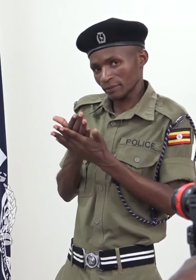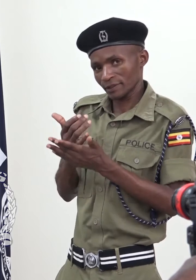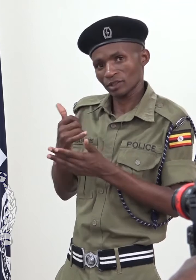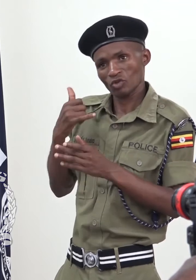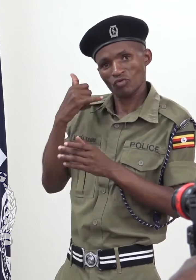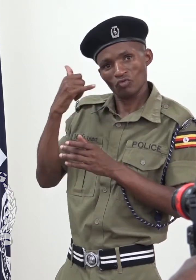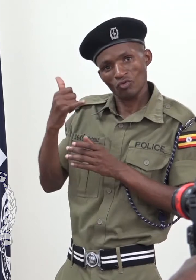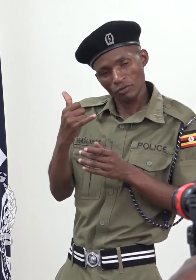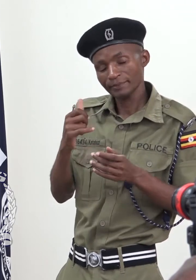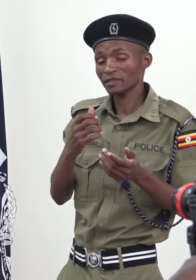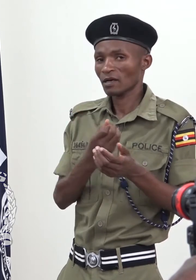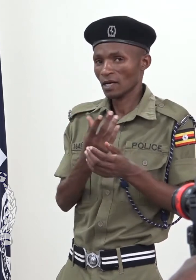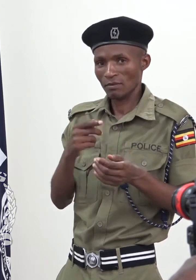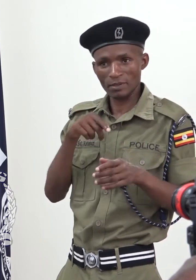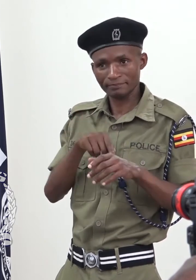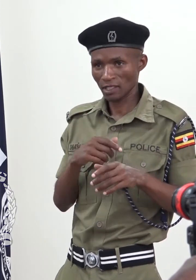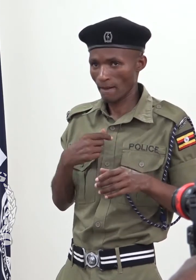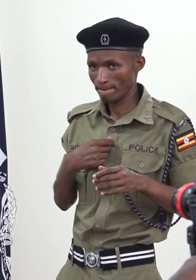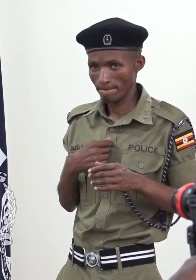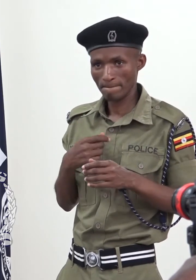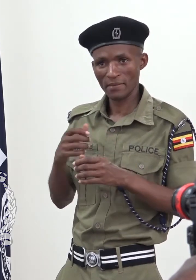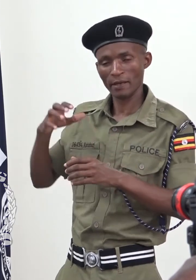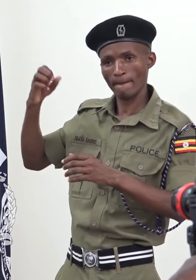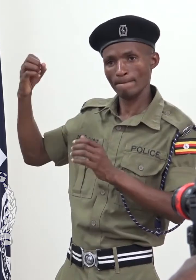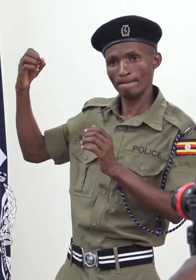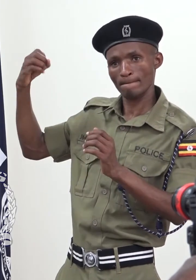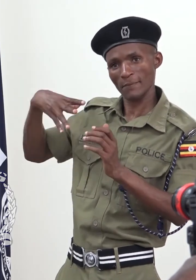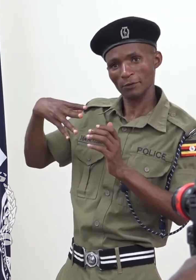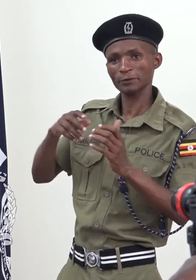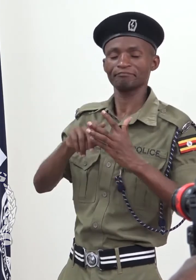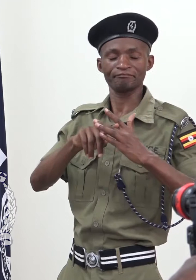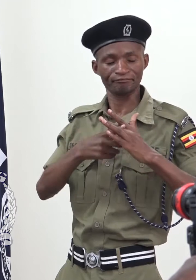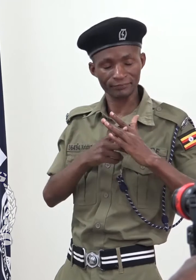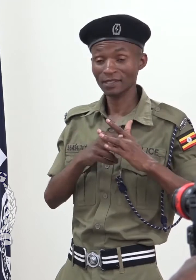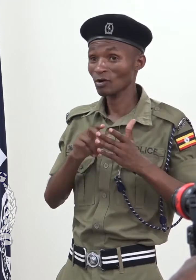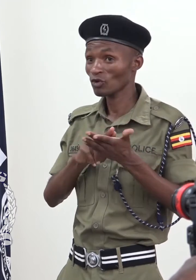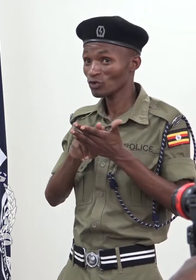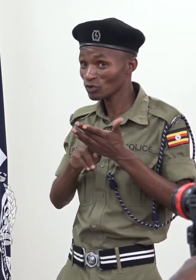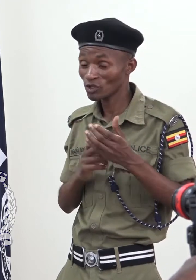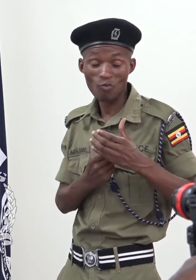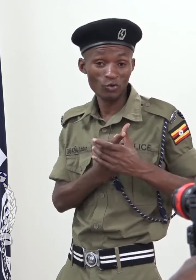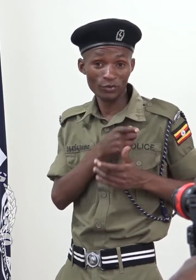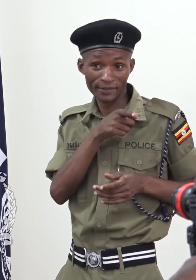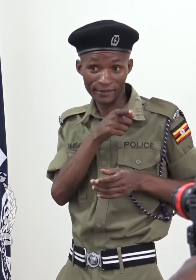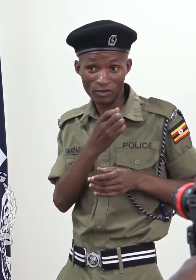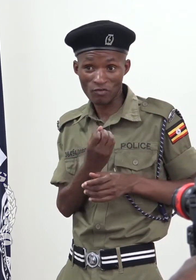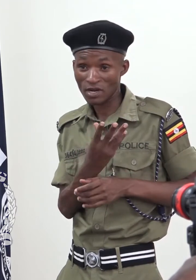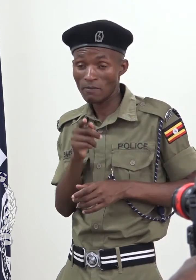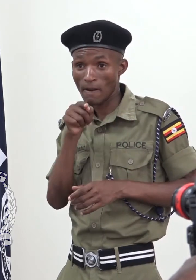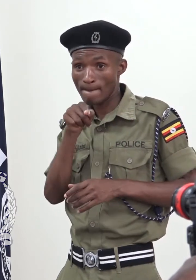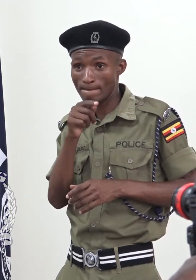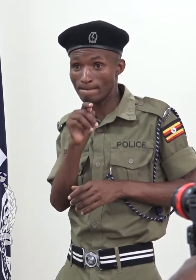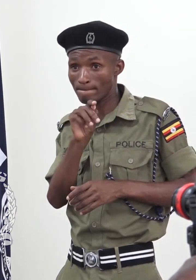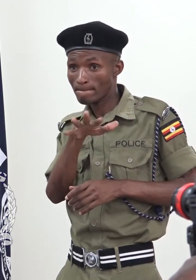a technician, I'm an electric technician, call me on this number. So they took advantage of his number, which we have